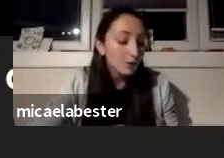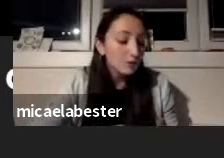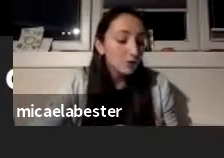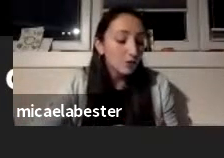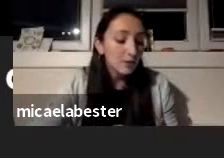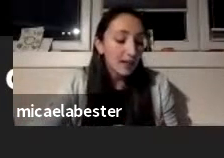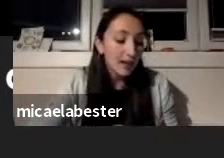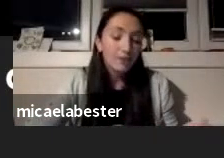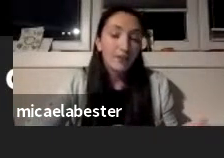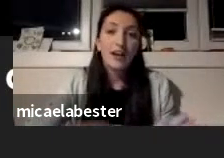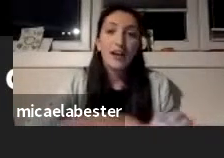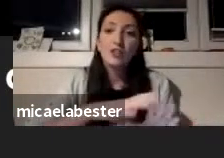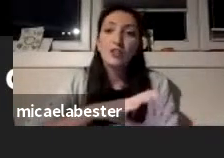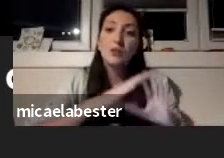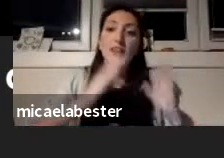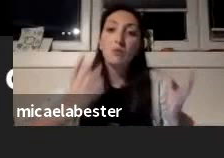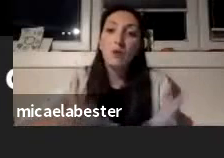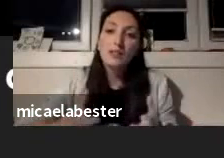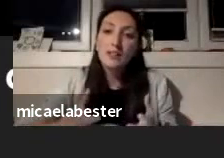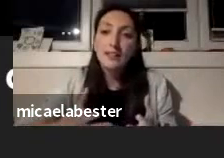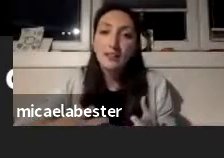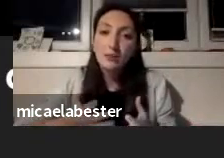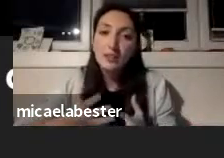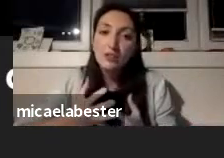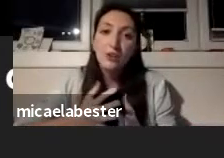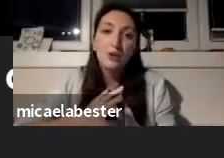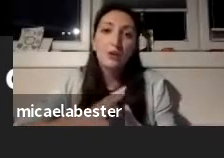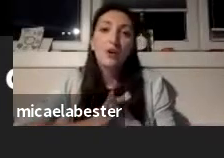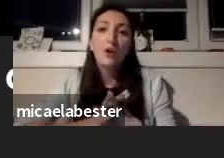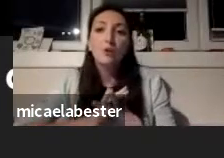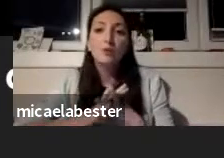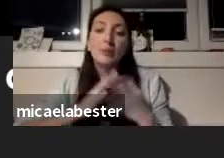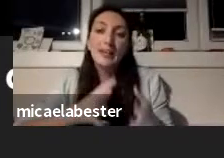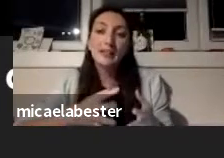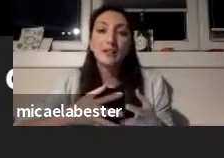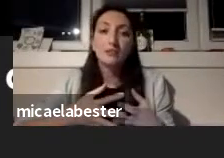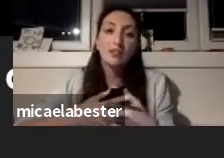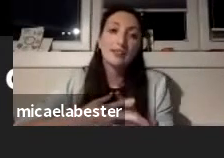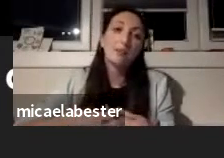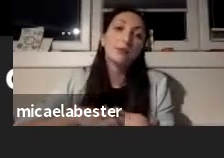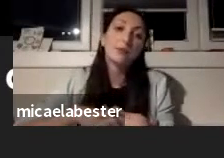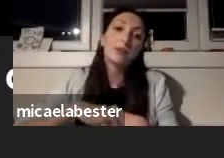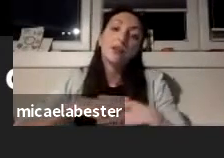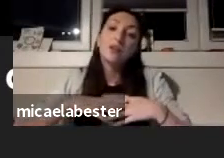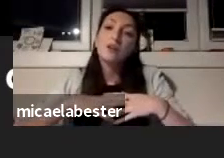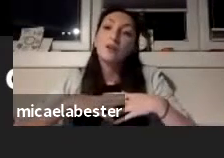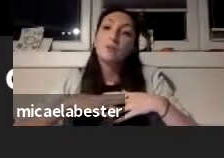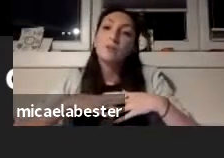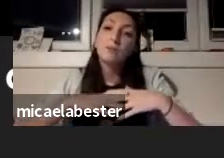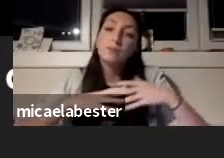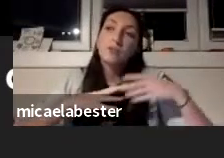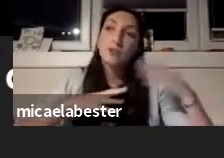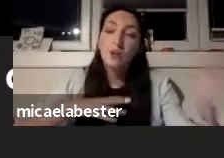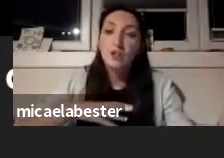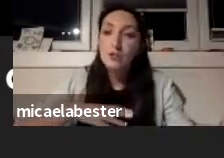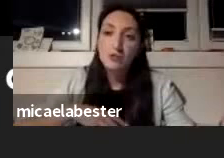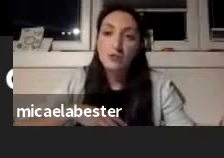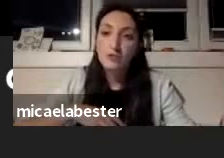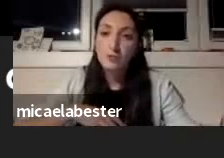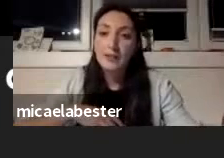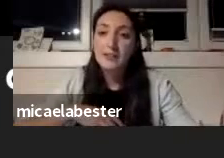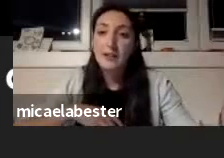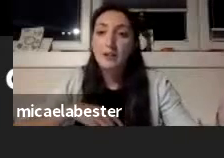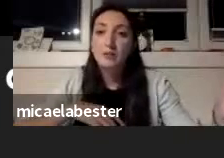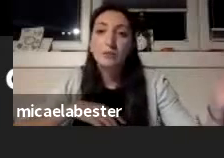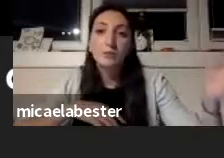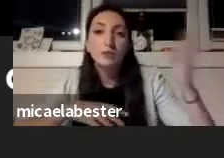You also do get variation within one sign language. So with BSL, for example, Scottish users